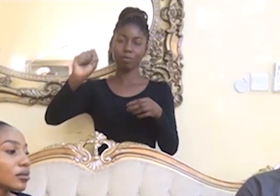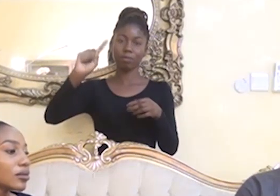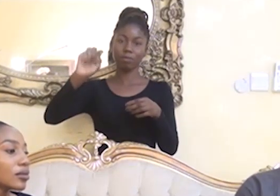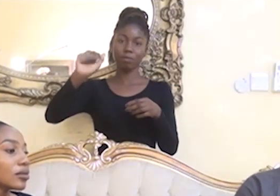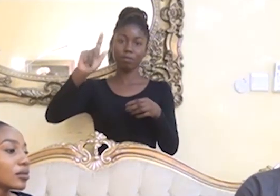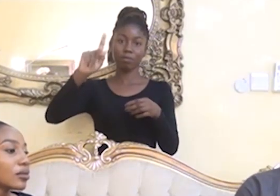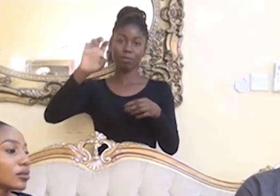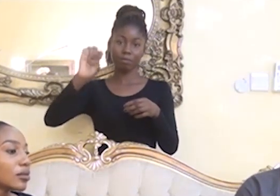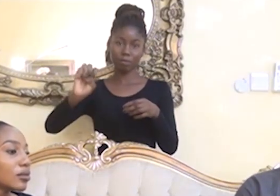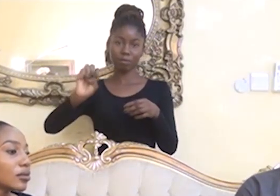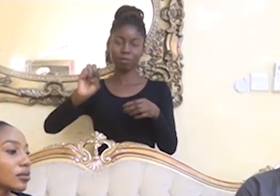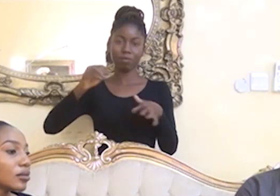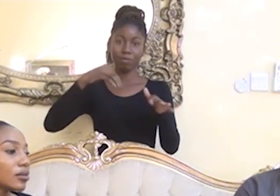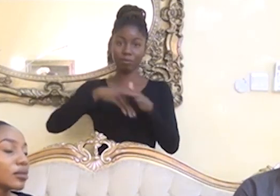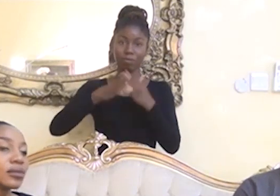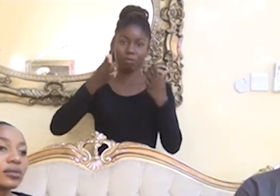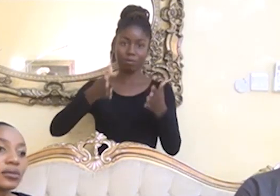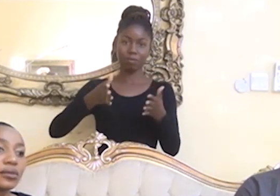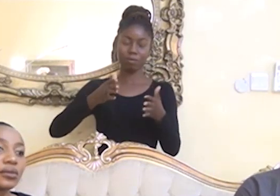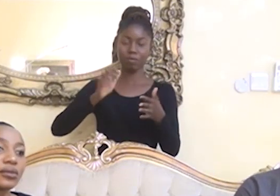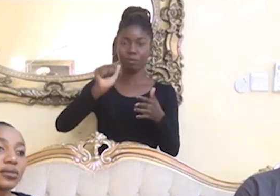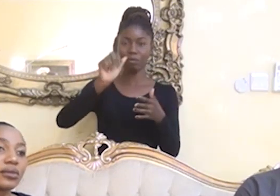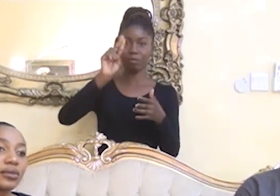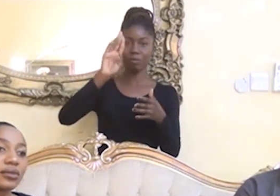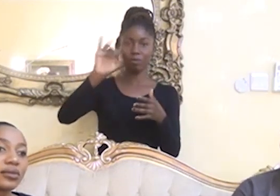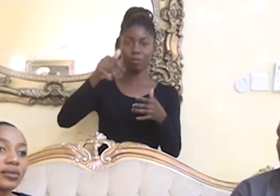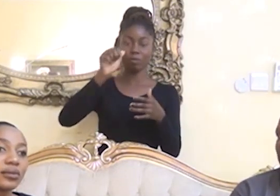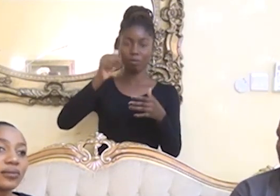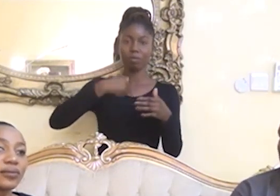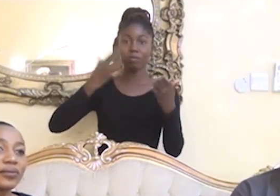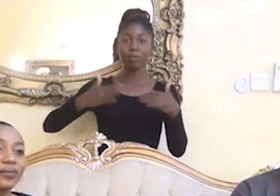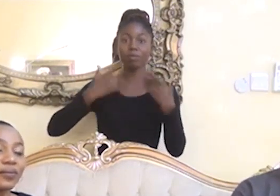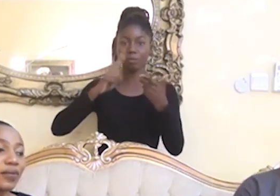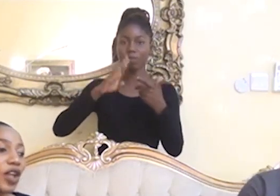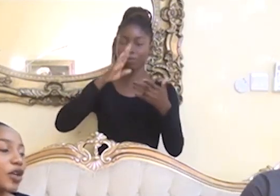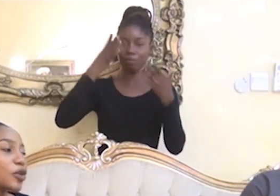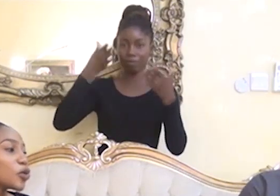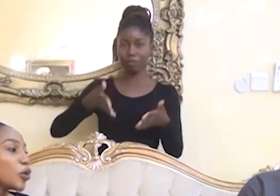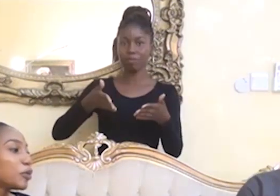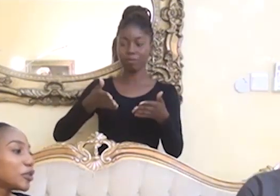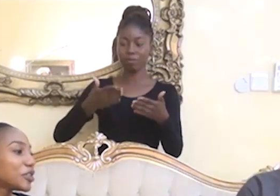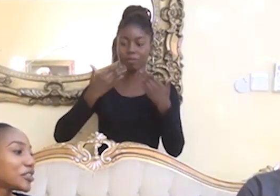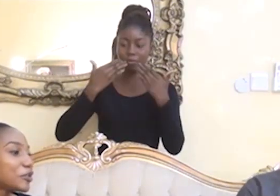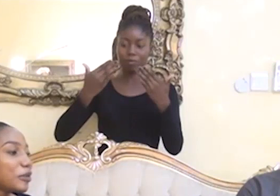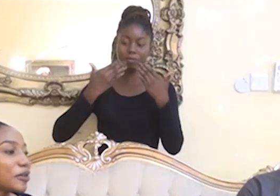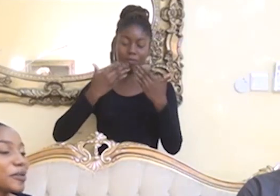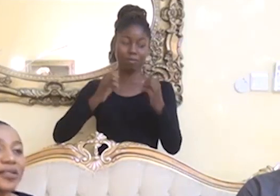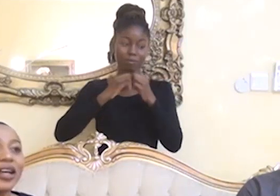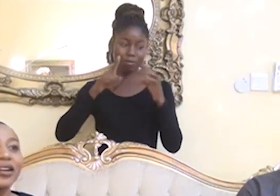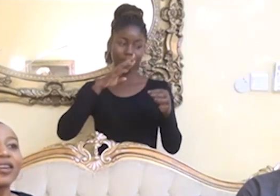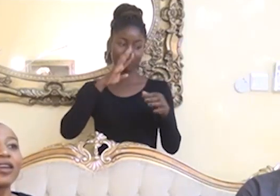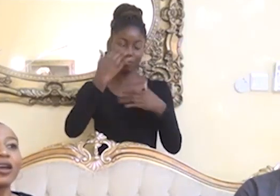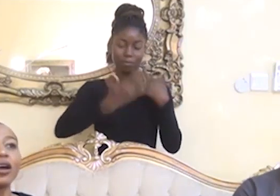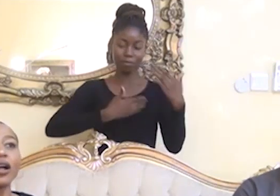Abuja. I'm happy to be here in your studio, ma'am. Thank you so much. You're welcome,